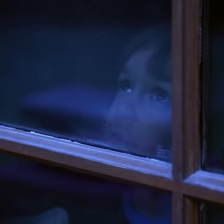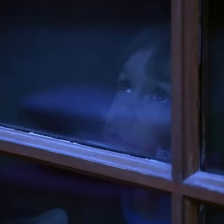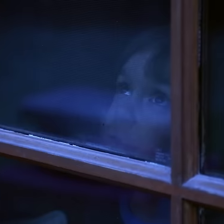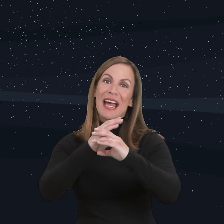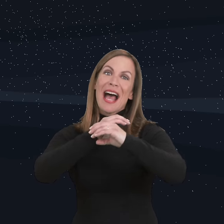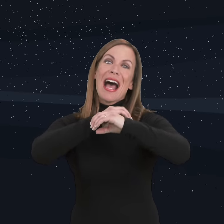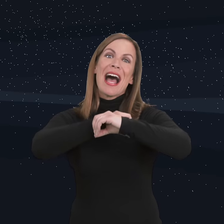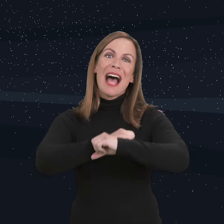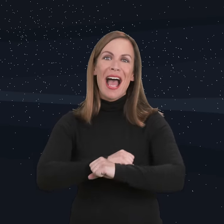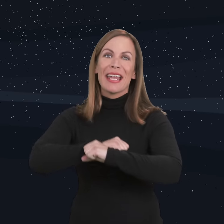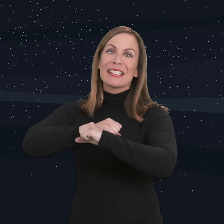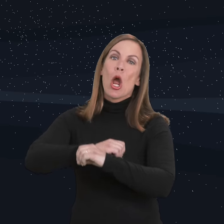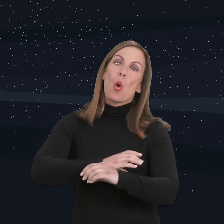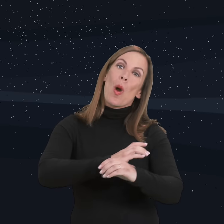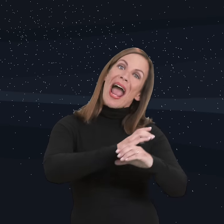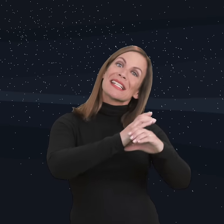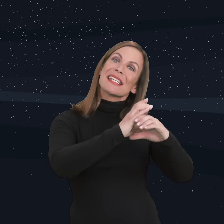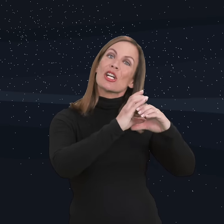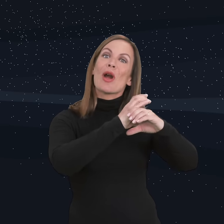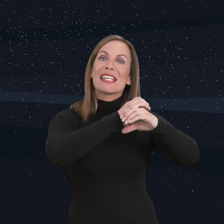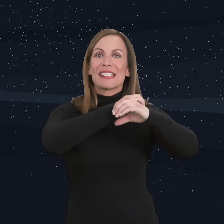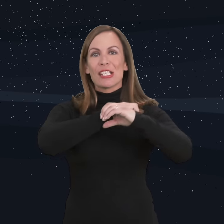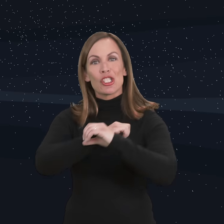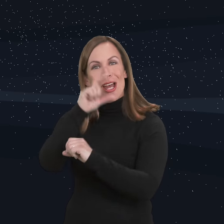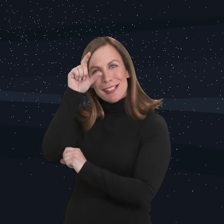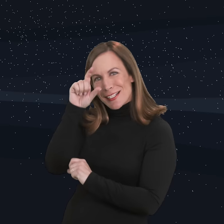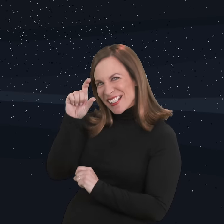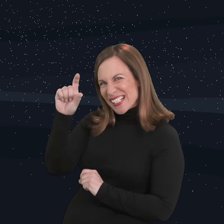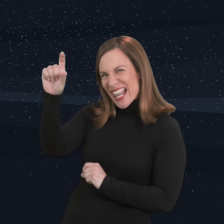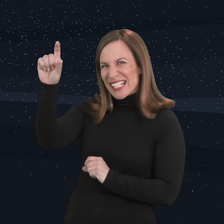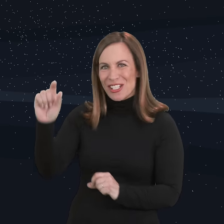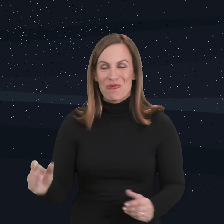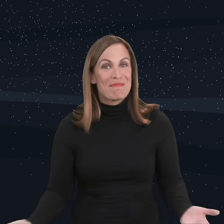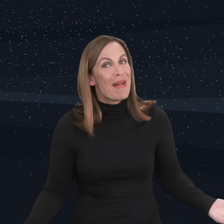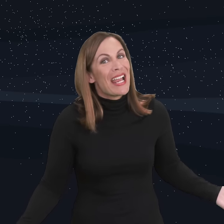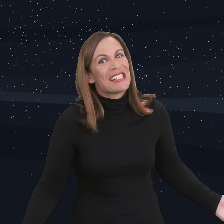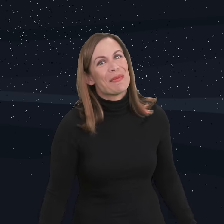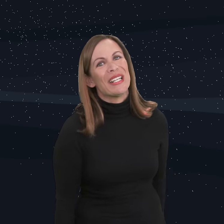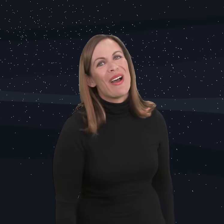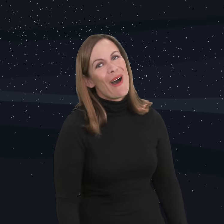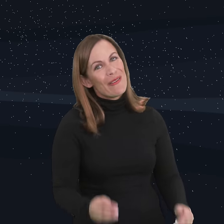the night. Waxing crescent, just a slice, reminds me of